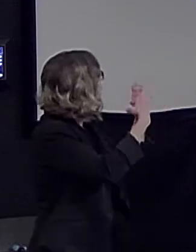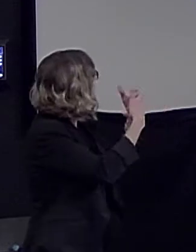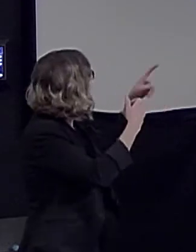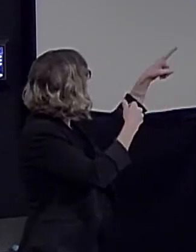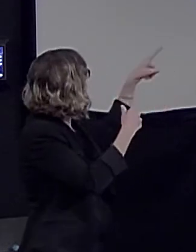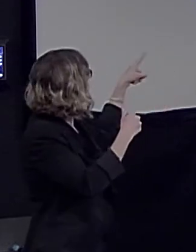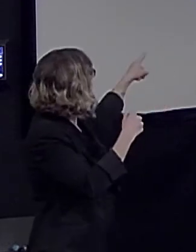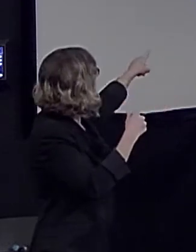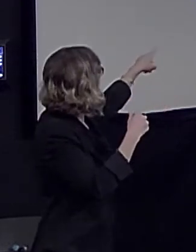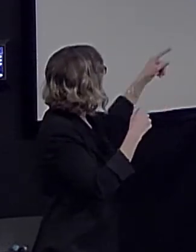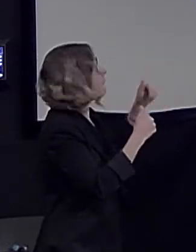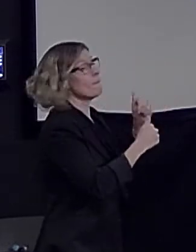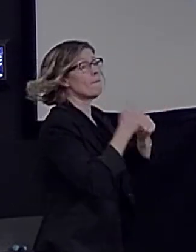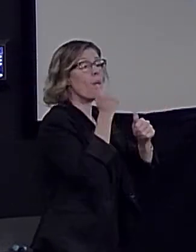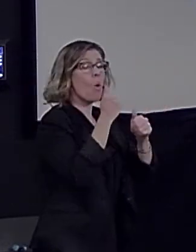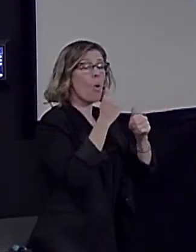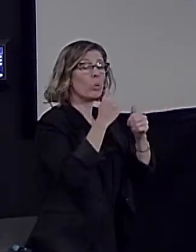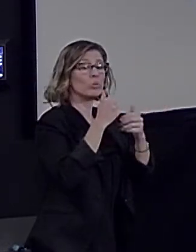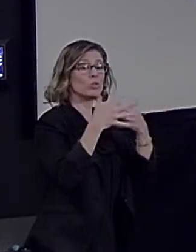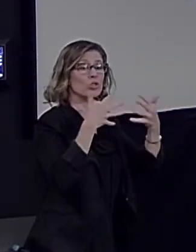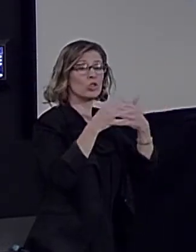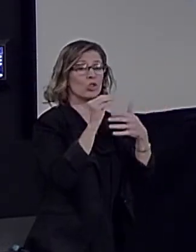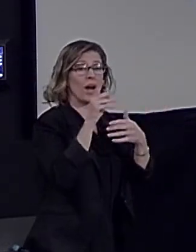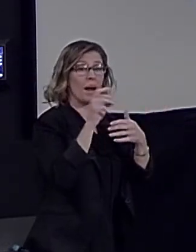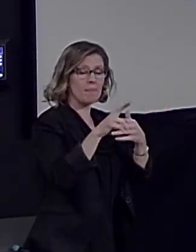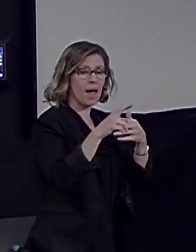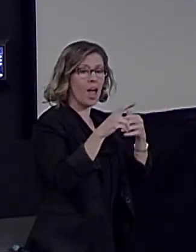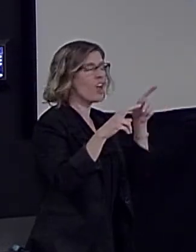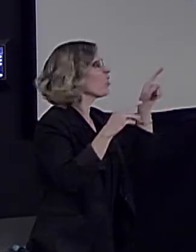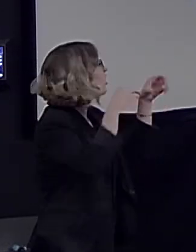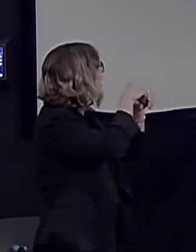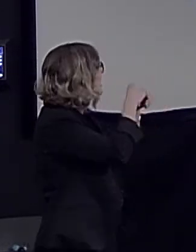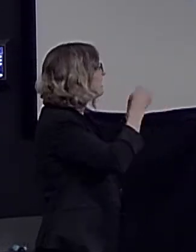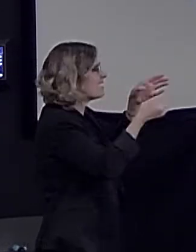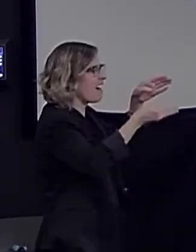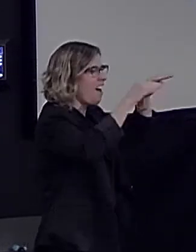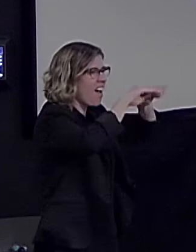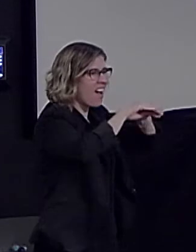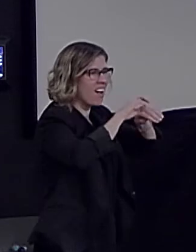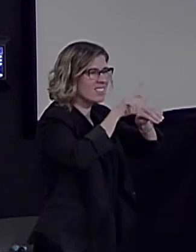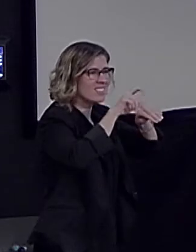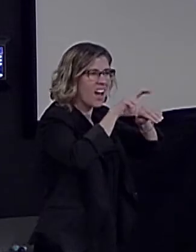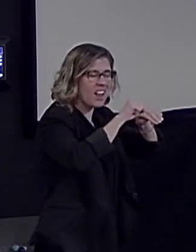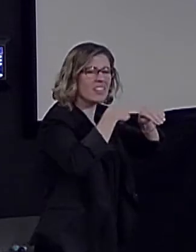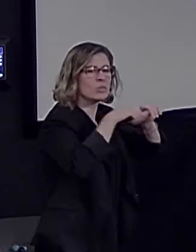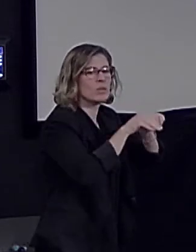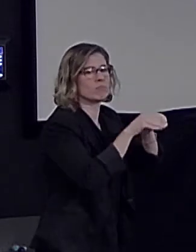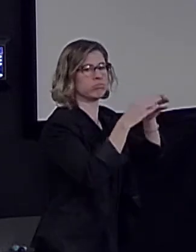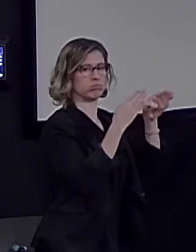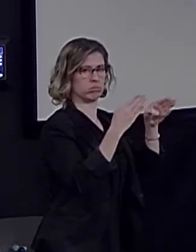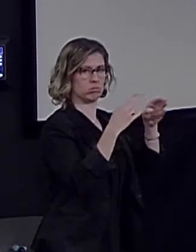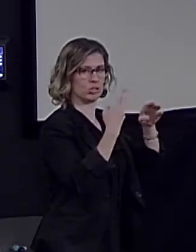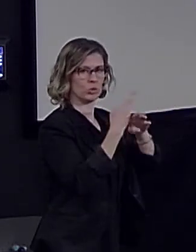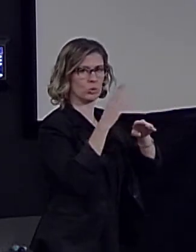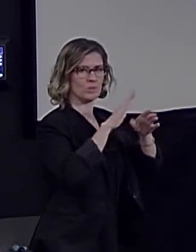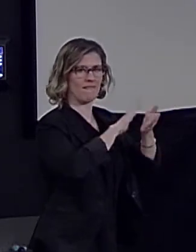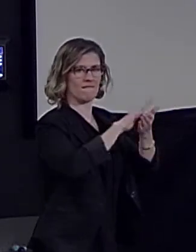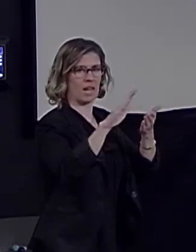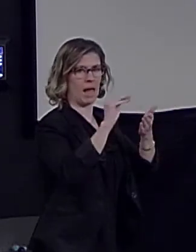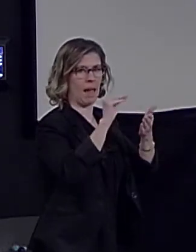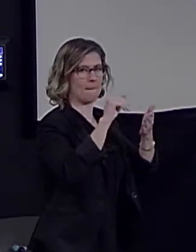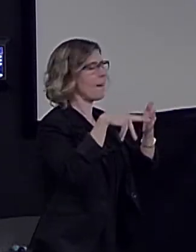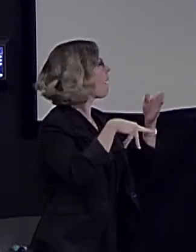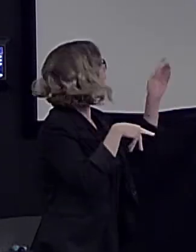gray matter is inside the sulci. So we use the flat maps. So the brain is opened, and you can see also the gray